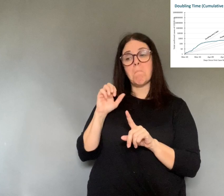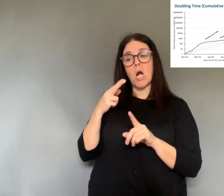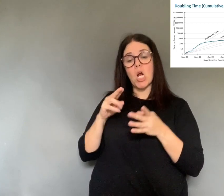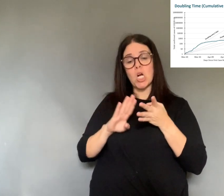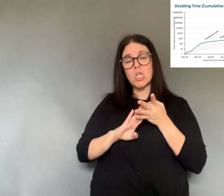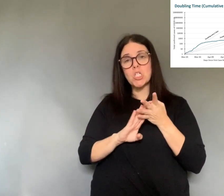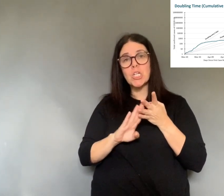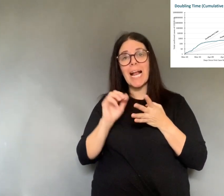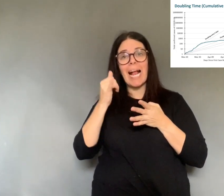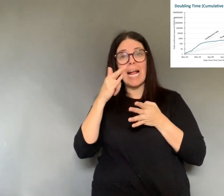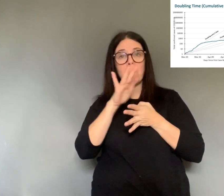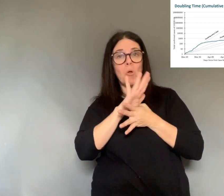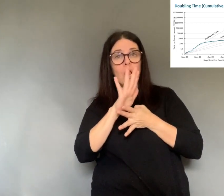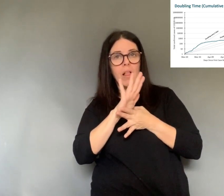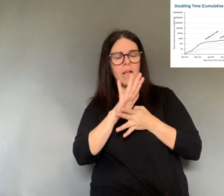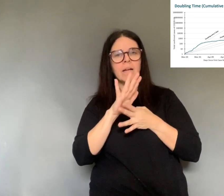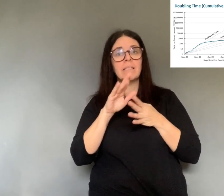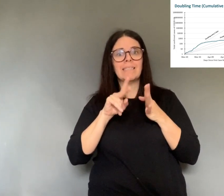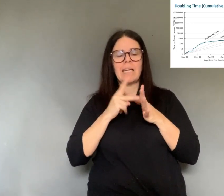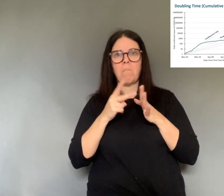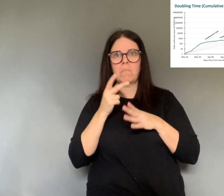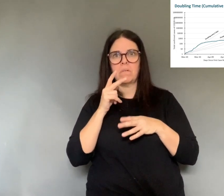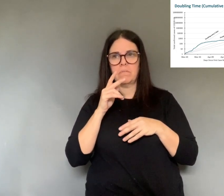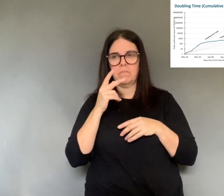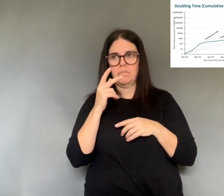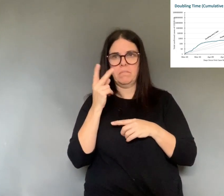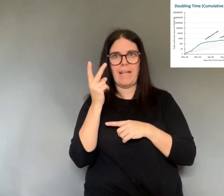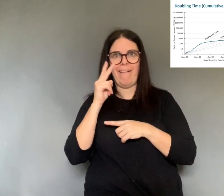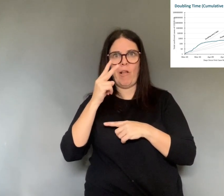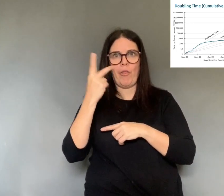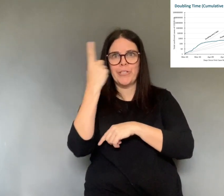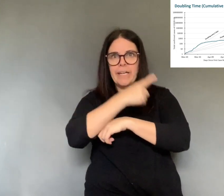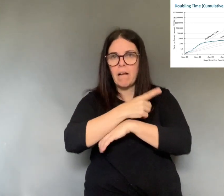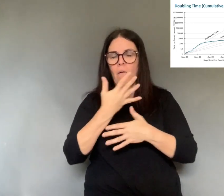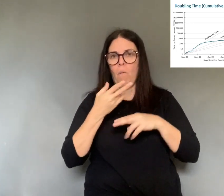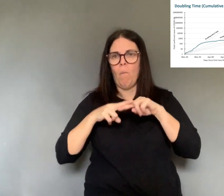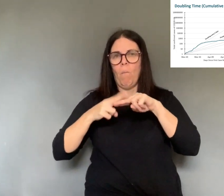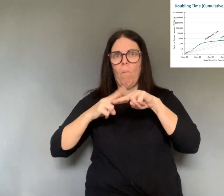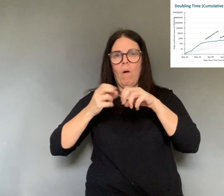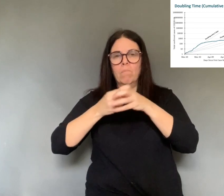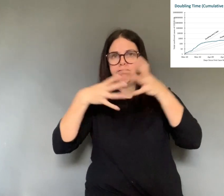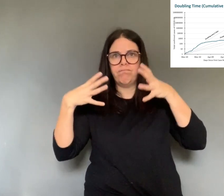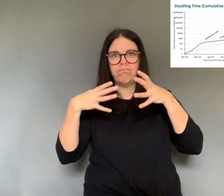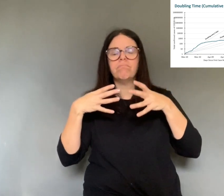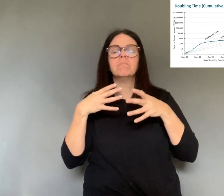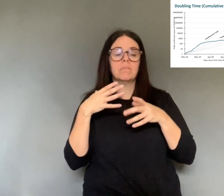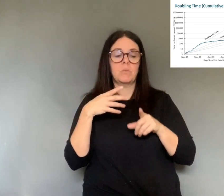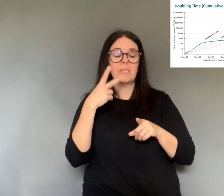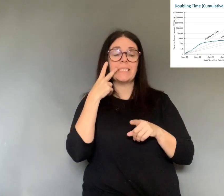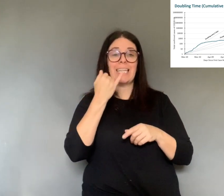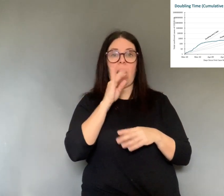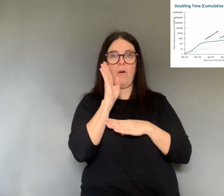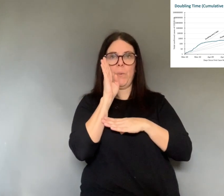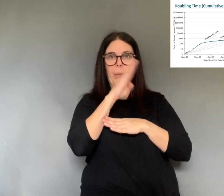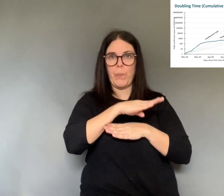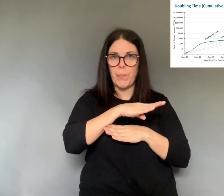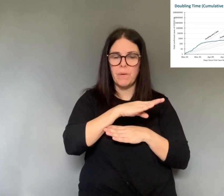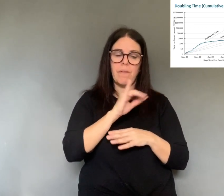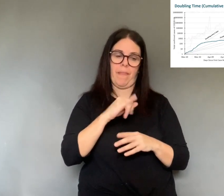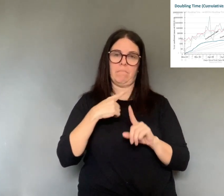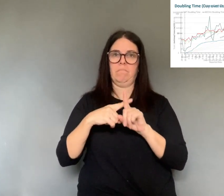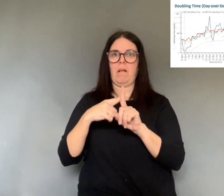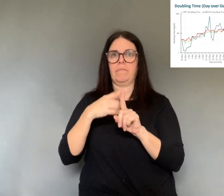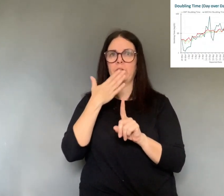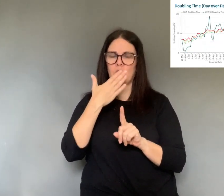days. So this is a good progress, and we can see some of the impact of flattening in this particular graph.